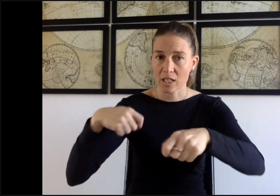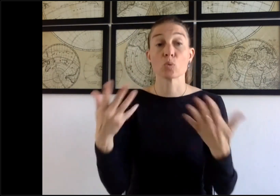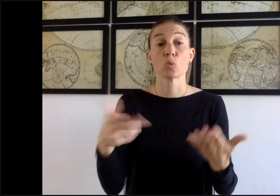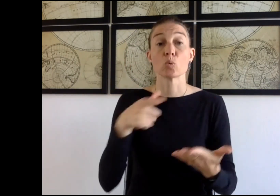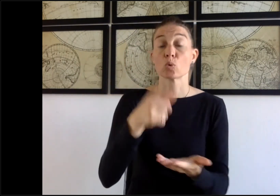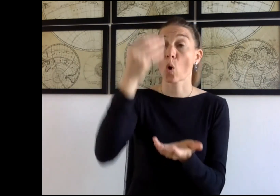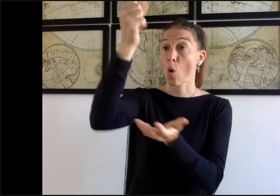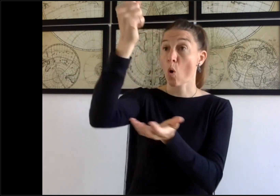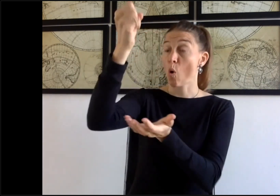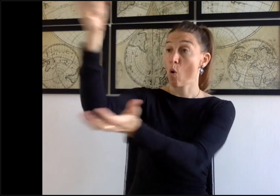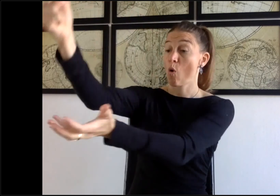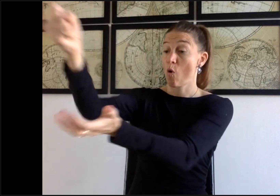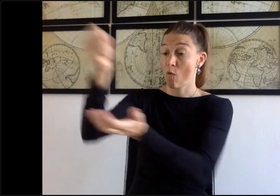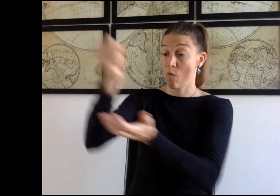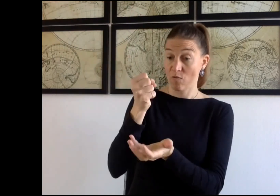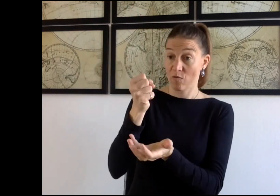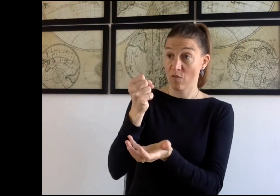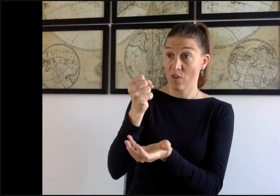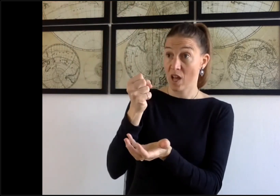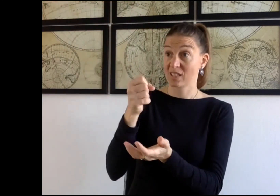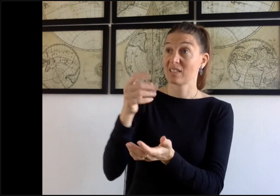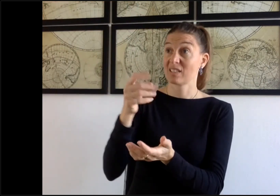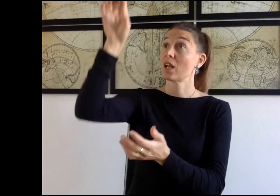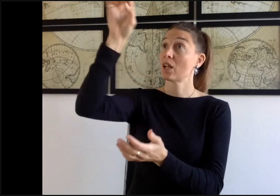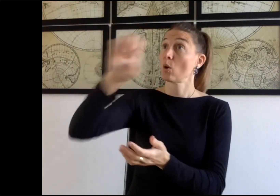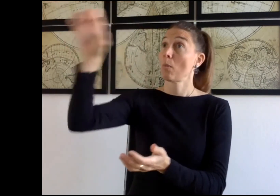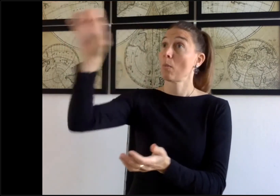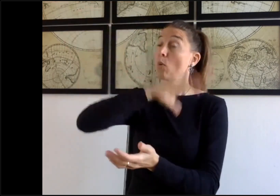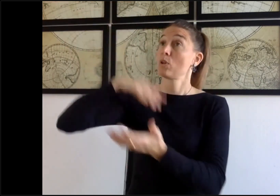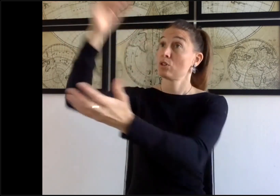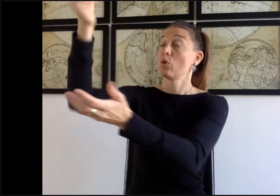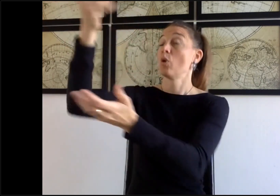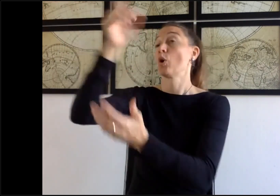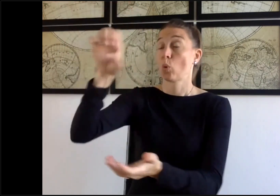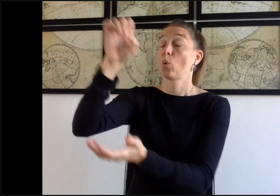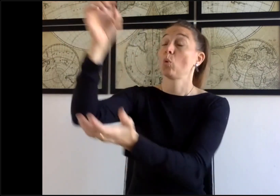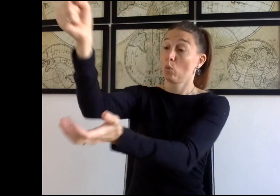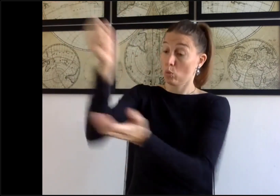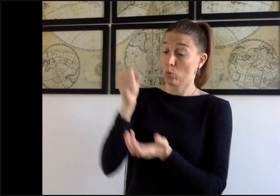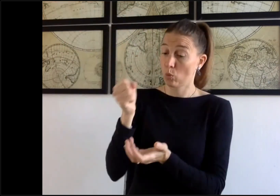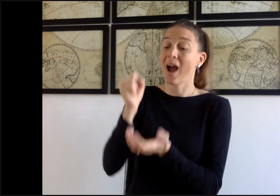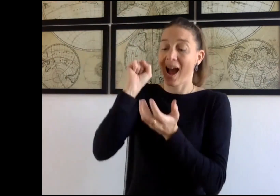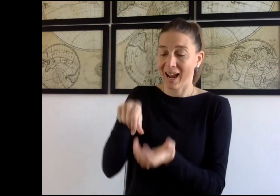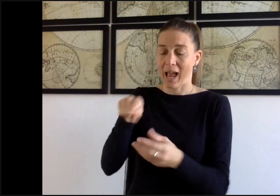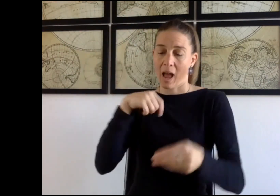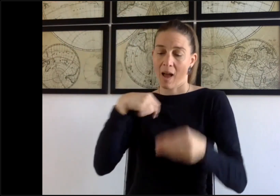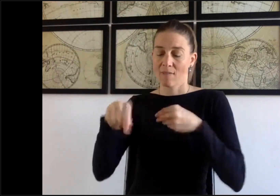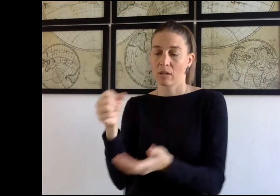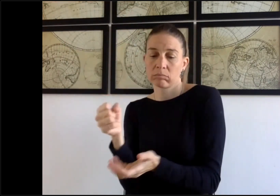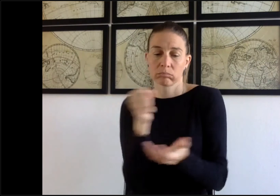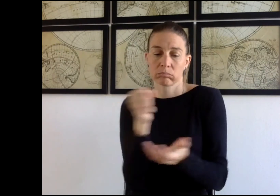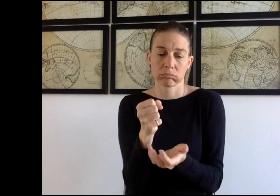COVID-19 related measures. This has been released quickly, immediately after the outbreak. And then we